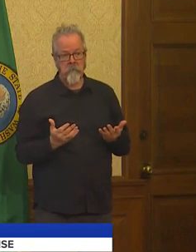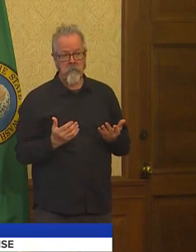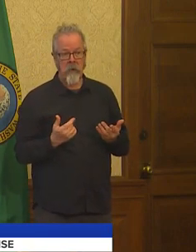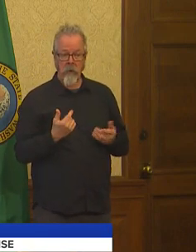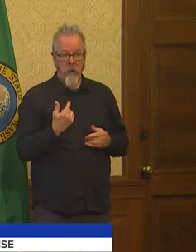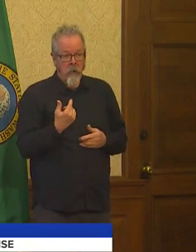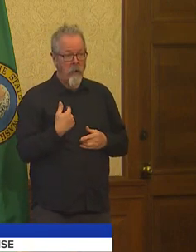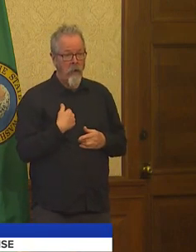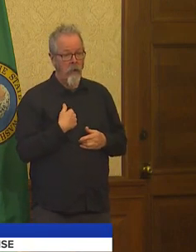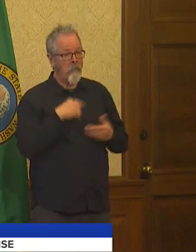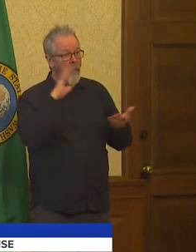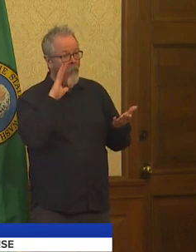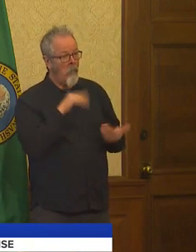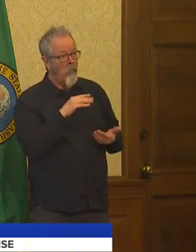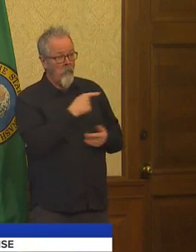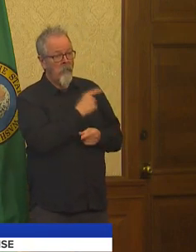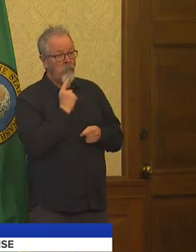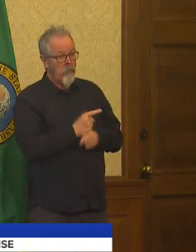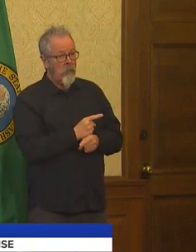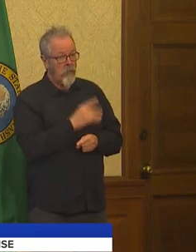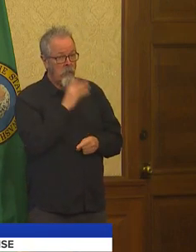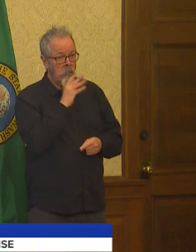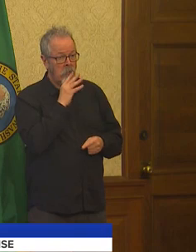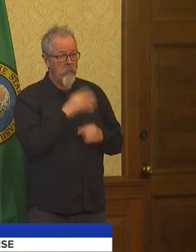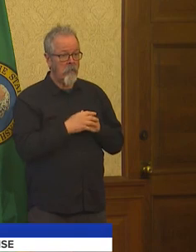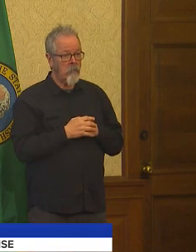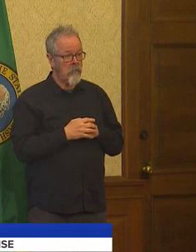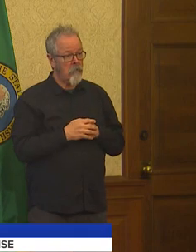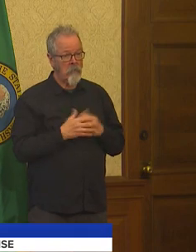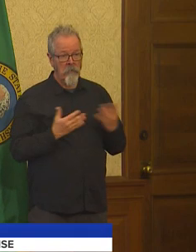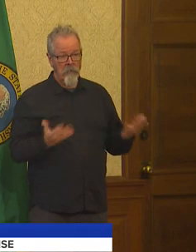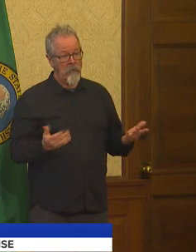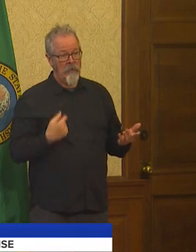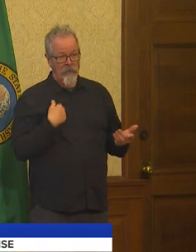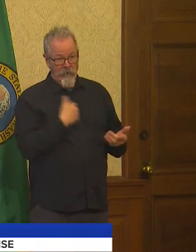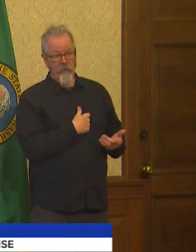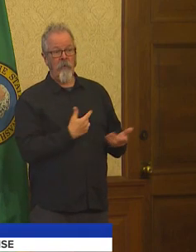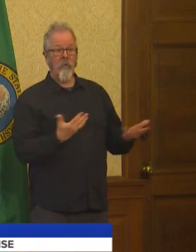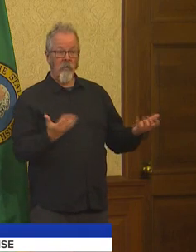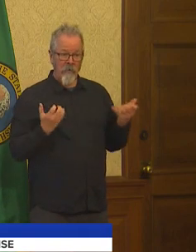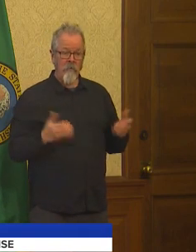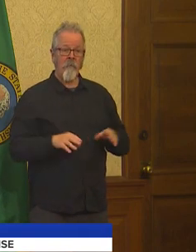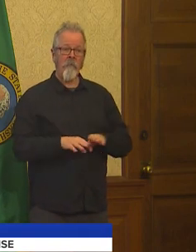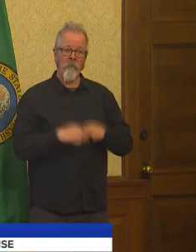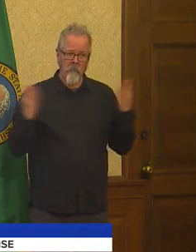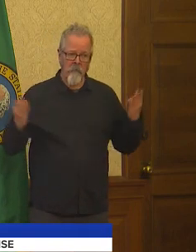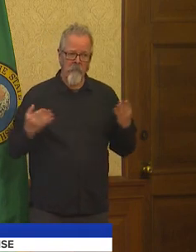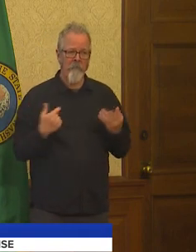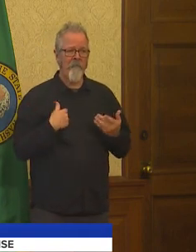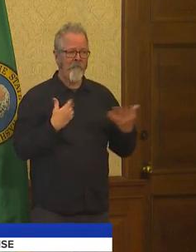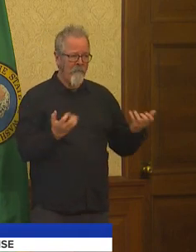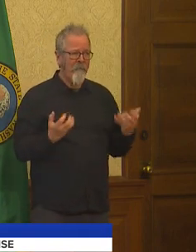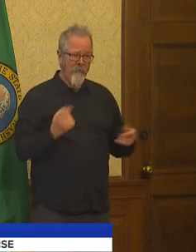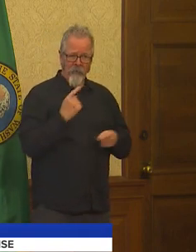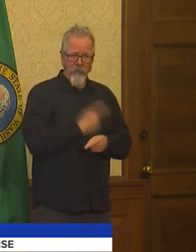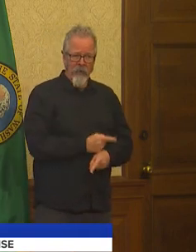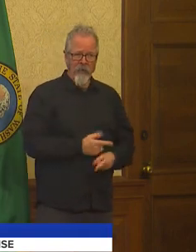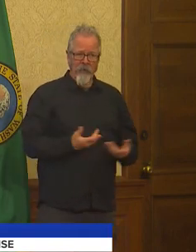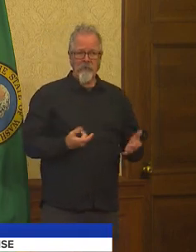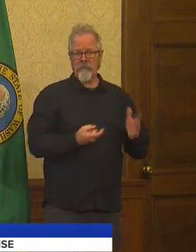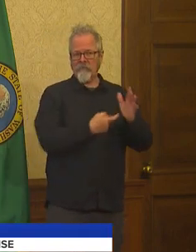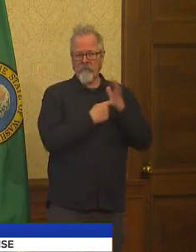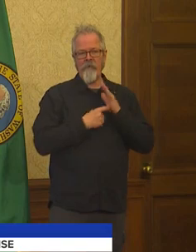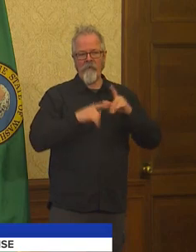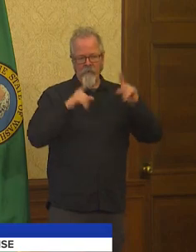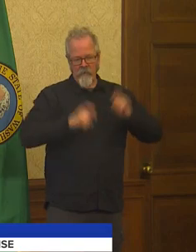state, and we've got to have that testing to be able to do it. Now, having said that, as we're making